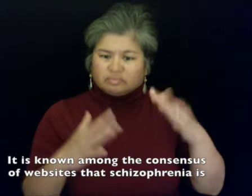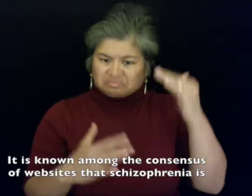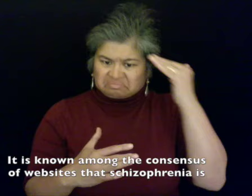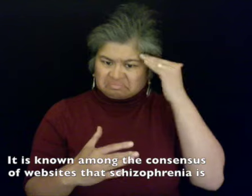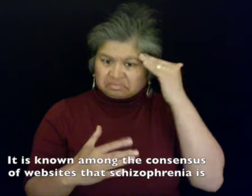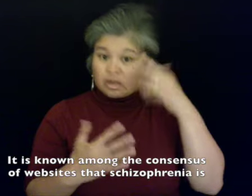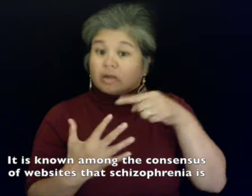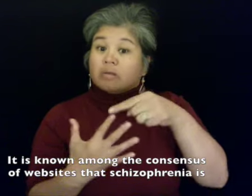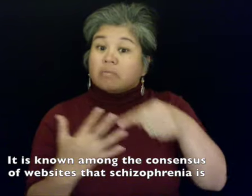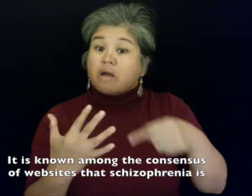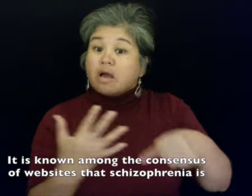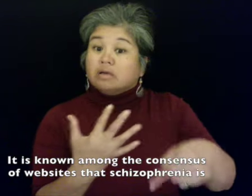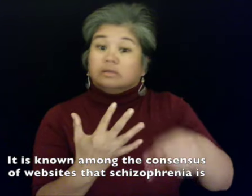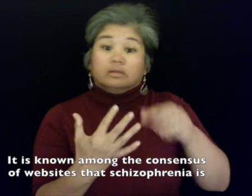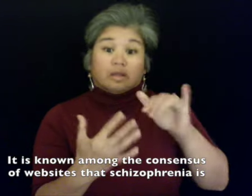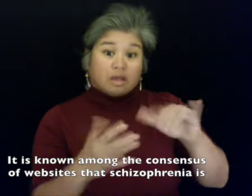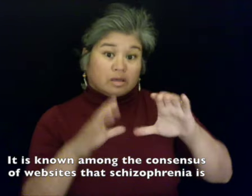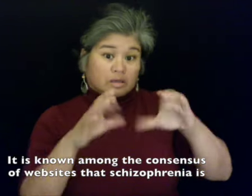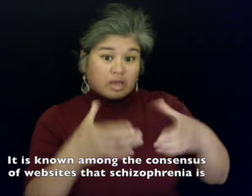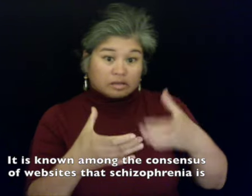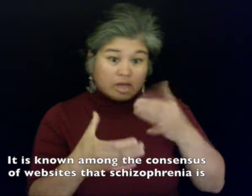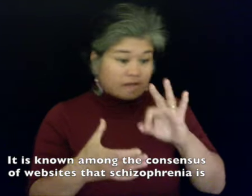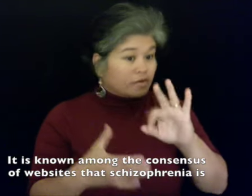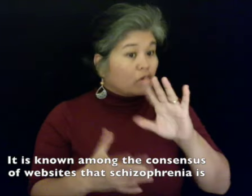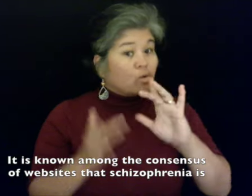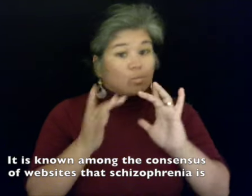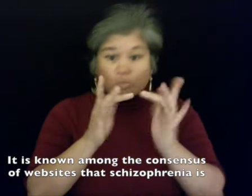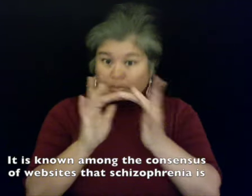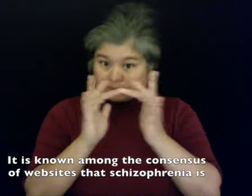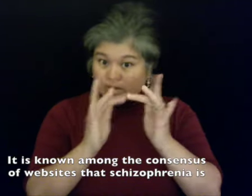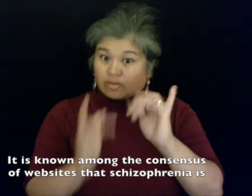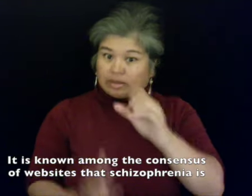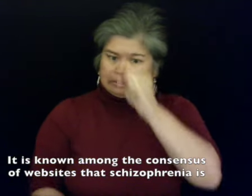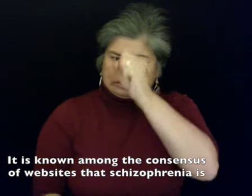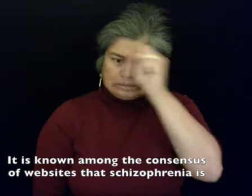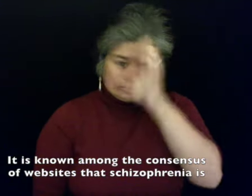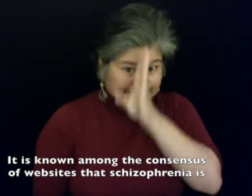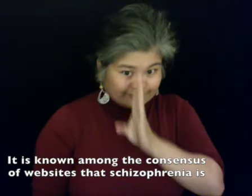It is known among the consensus of websites that schizophrenia is